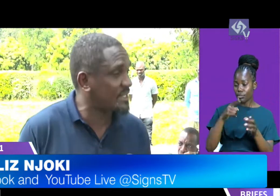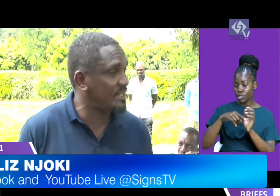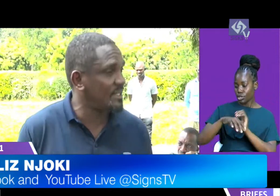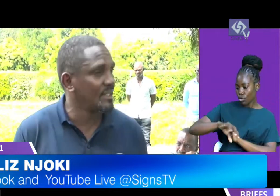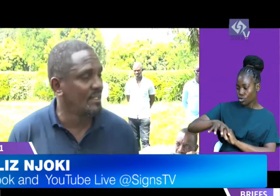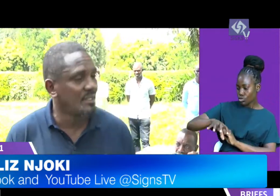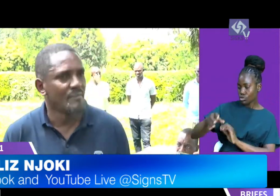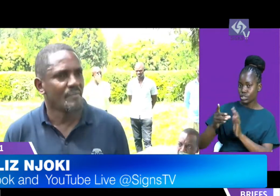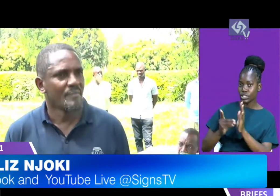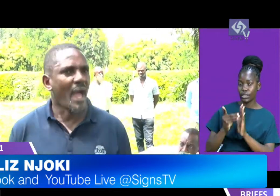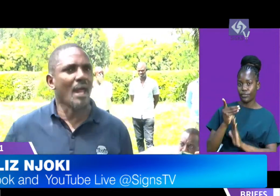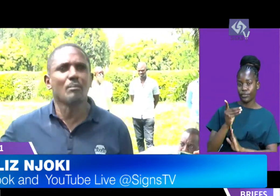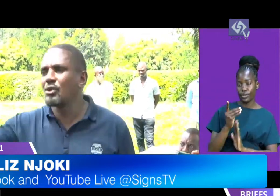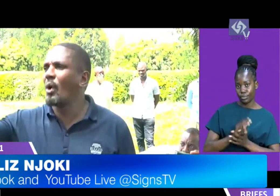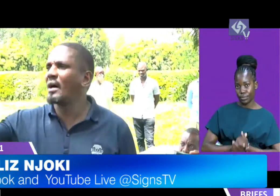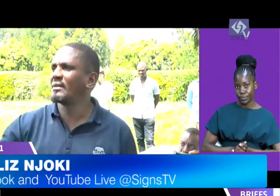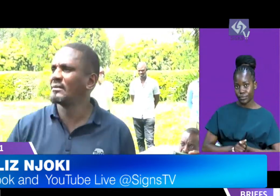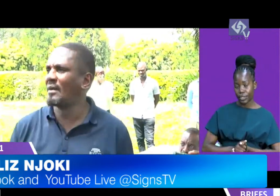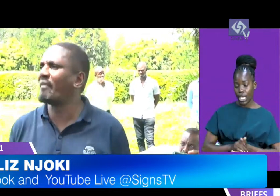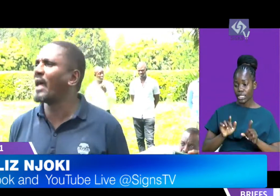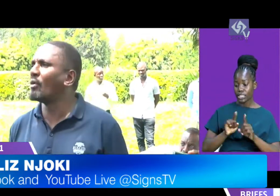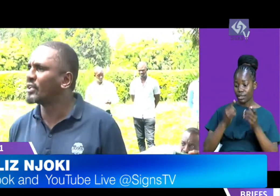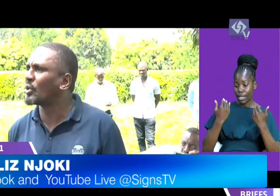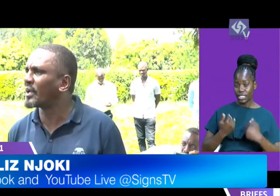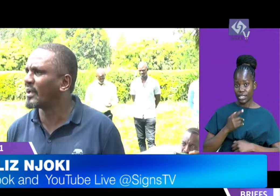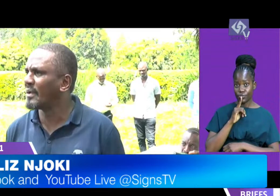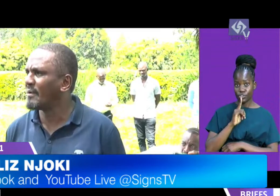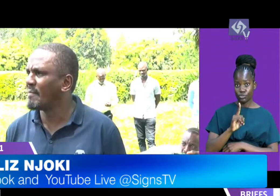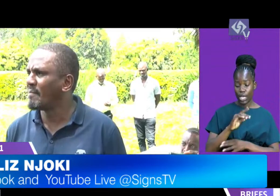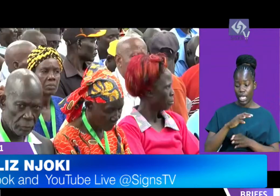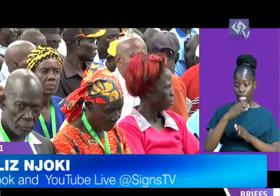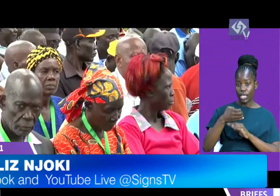Yes. And I'm sure at the end of history,